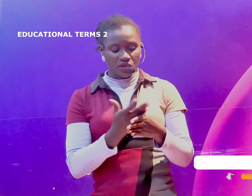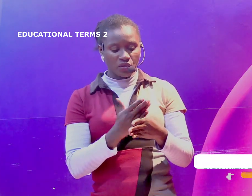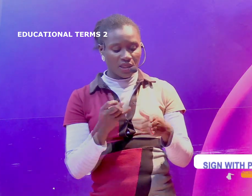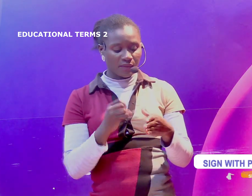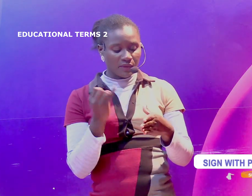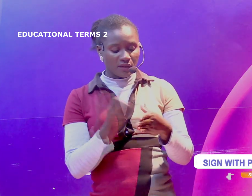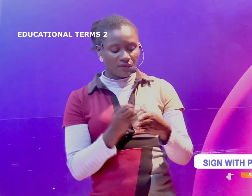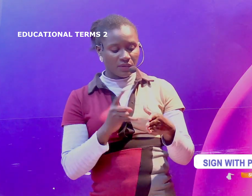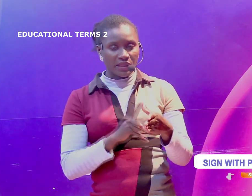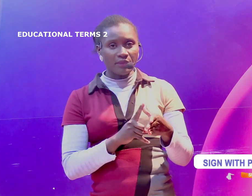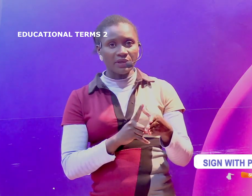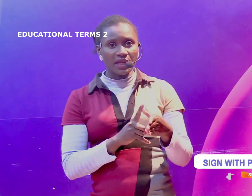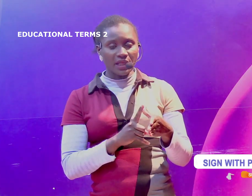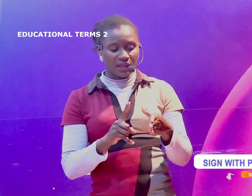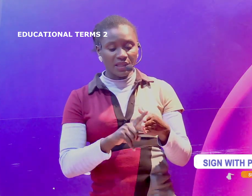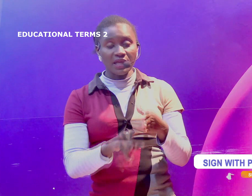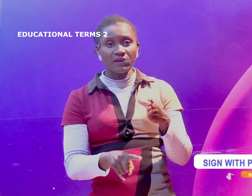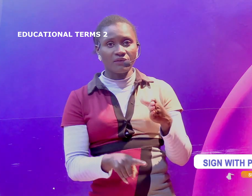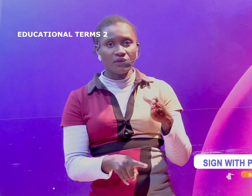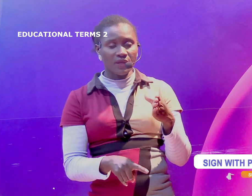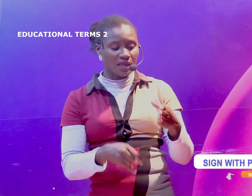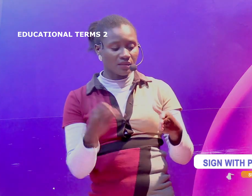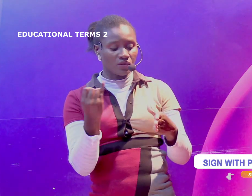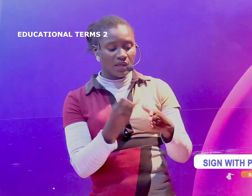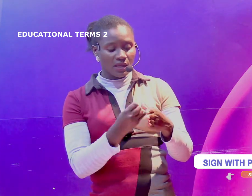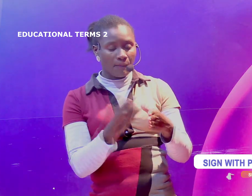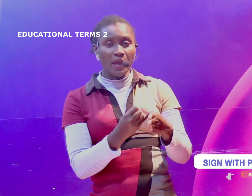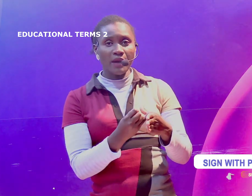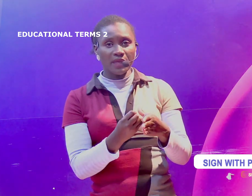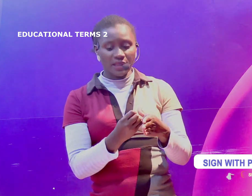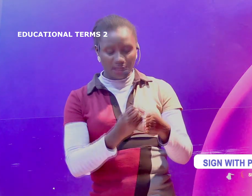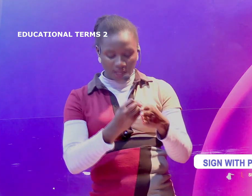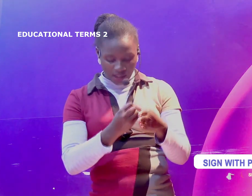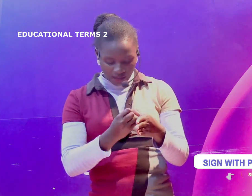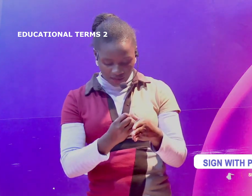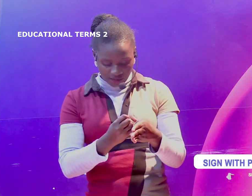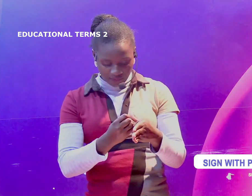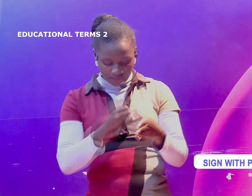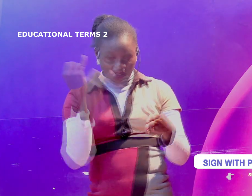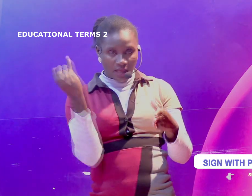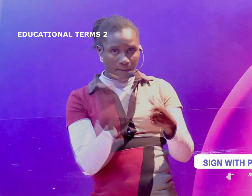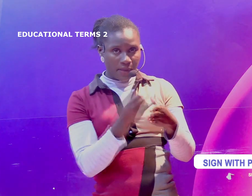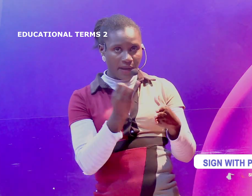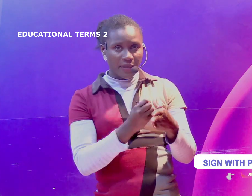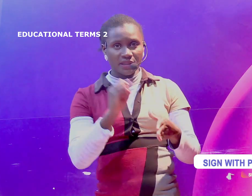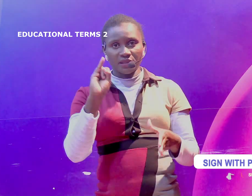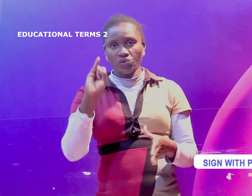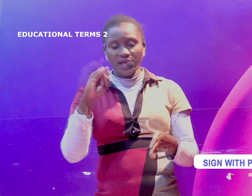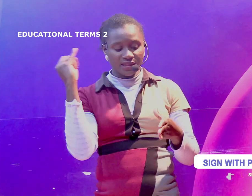here, from the thumbnail, and then the other four fingers. So impairment, like this, impairment, twice, you tap